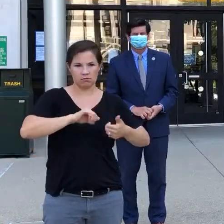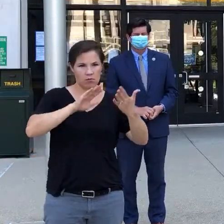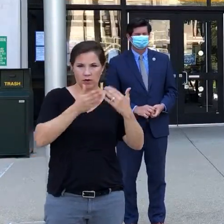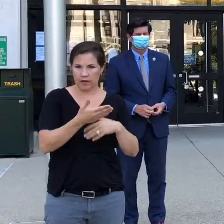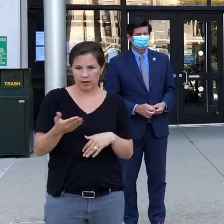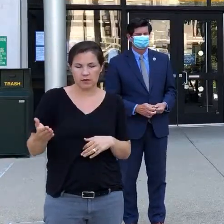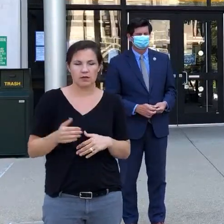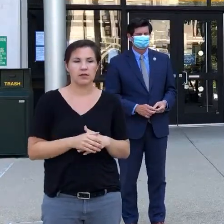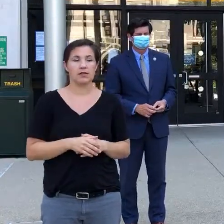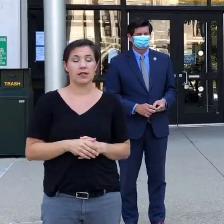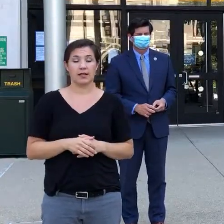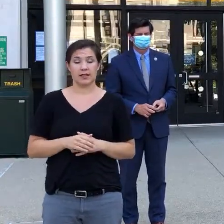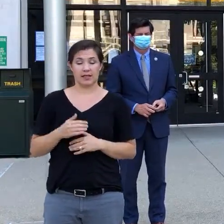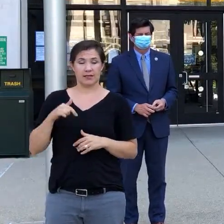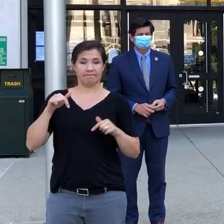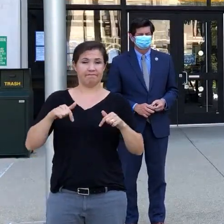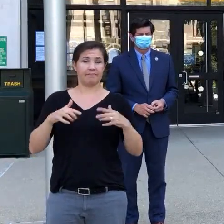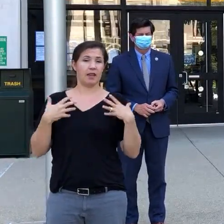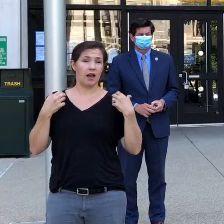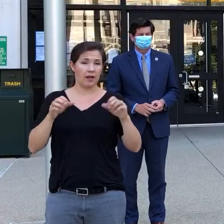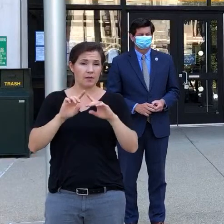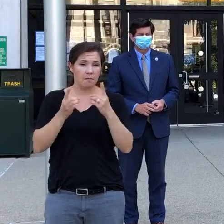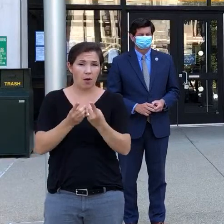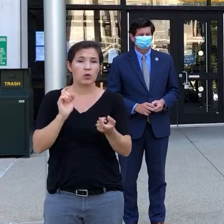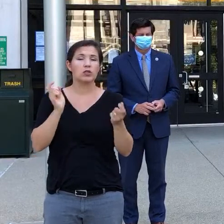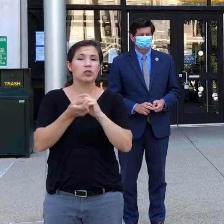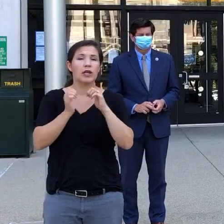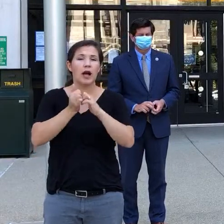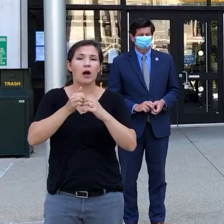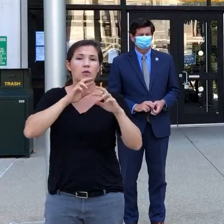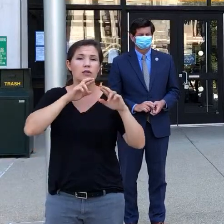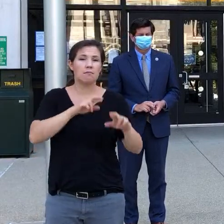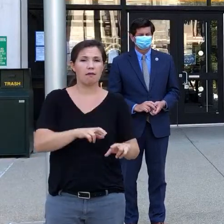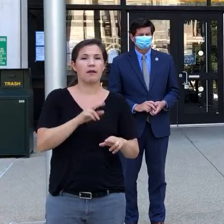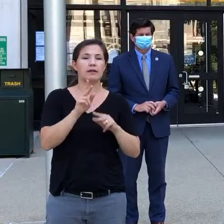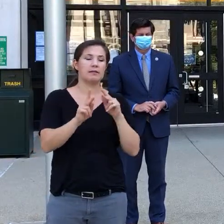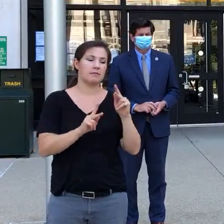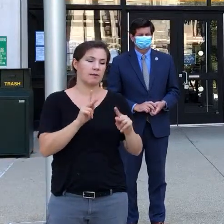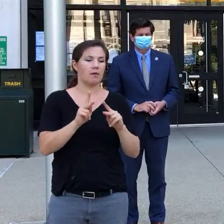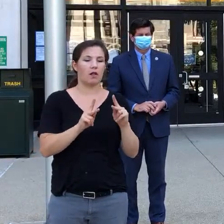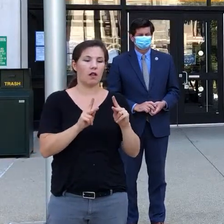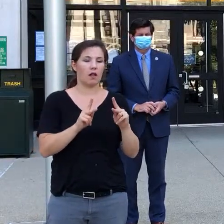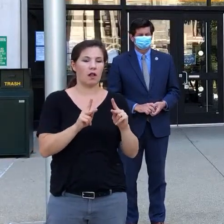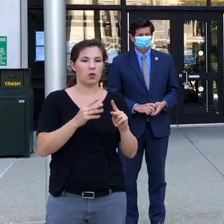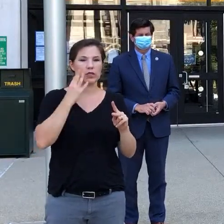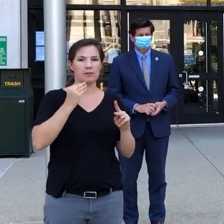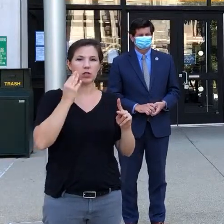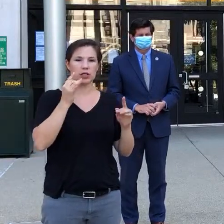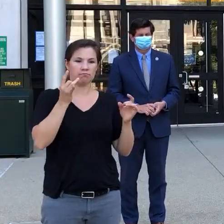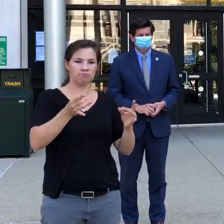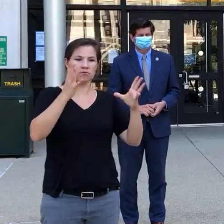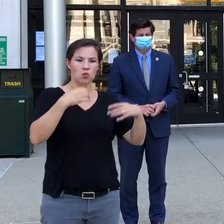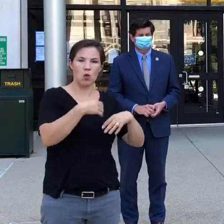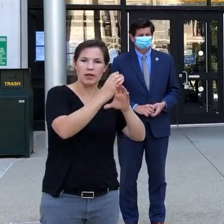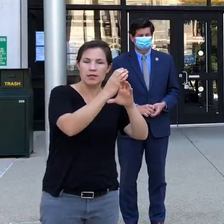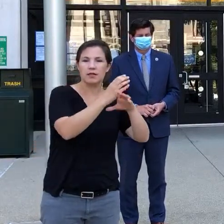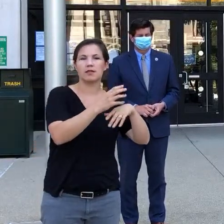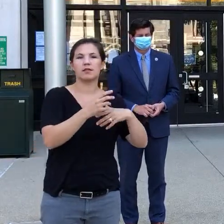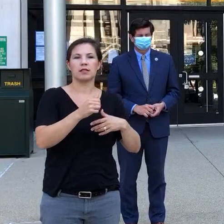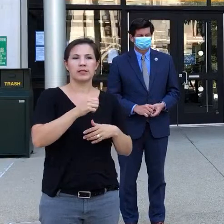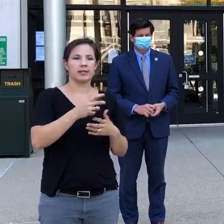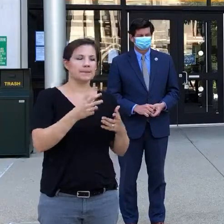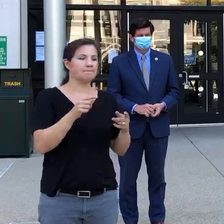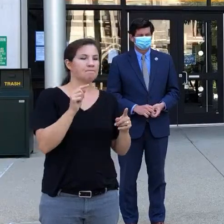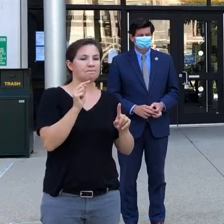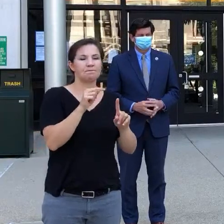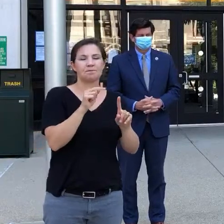County Health Department, we've had to change the way that we respond to people in crisis with suffering